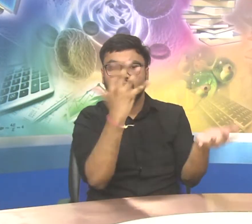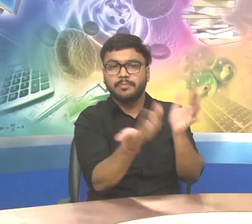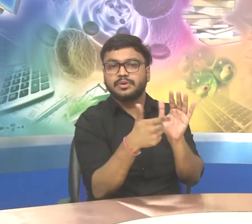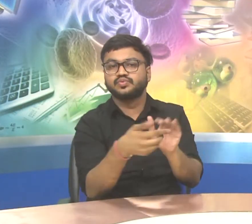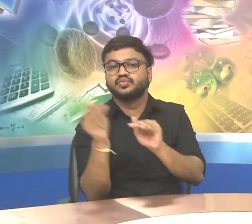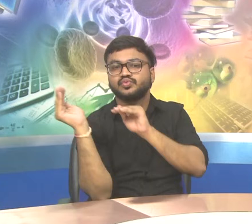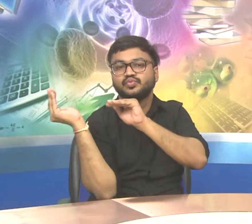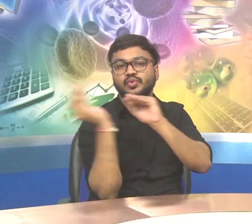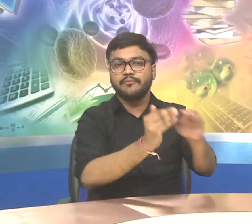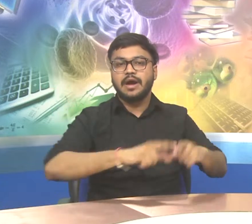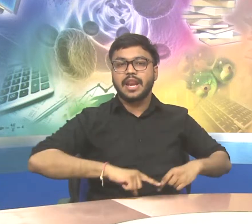and supports life.